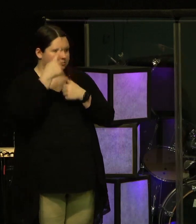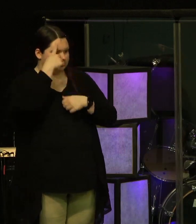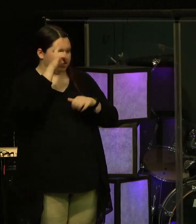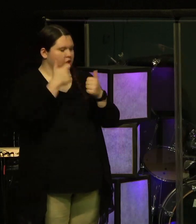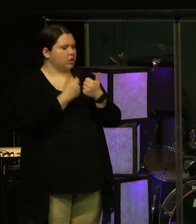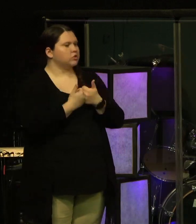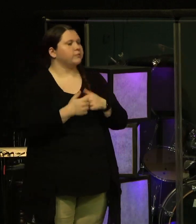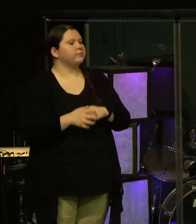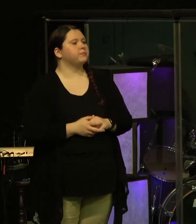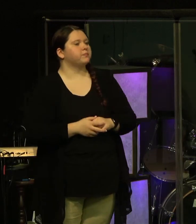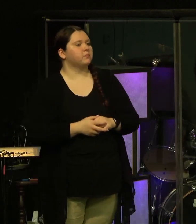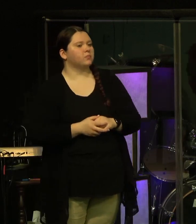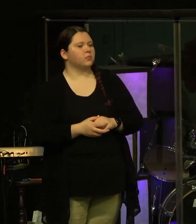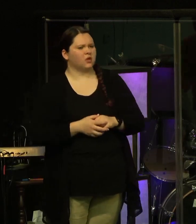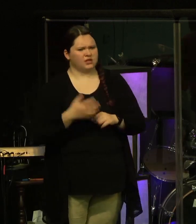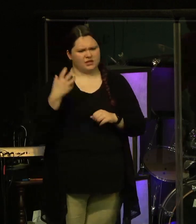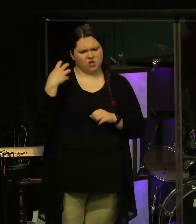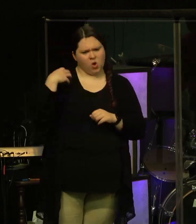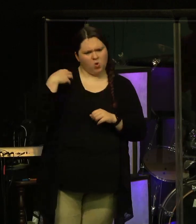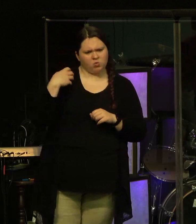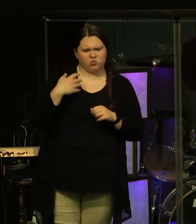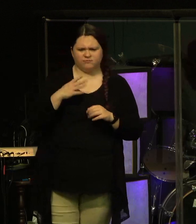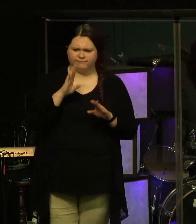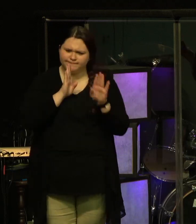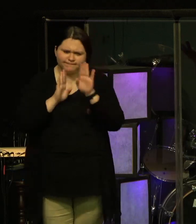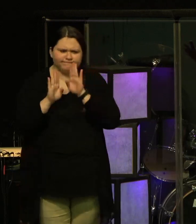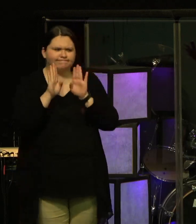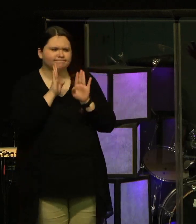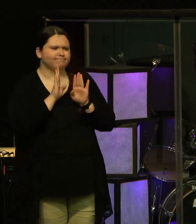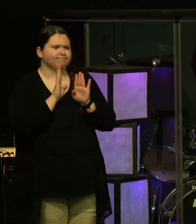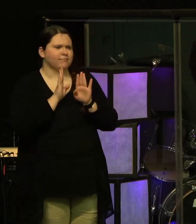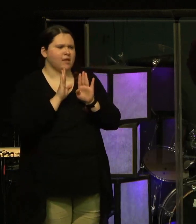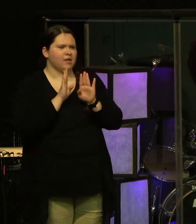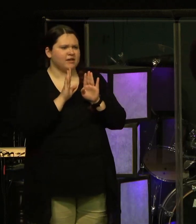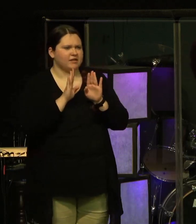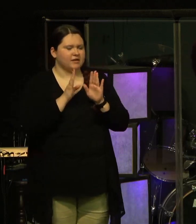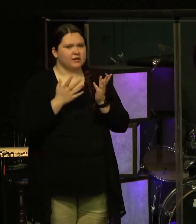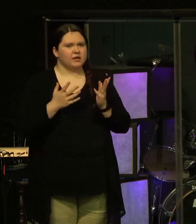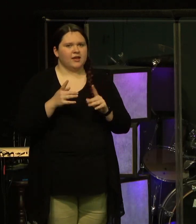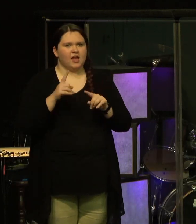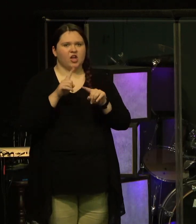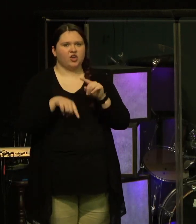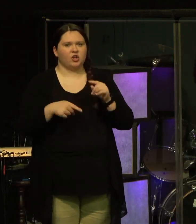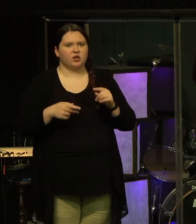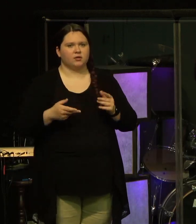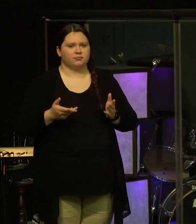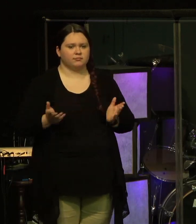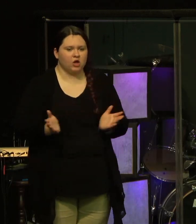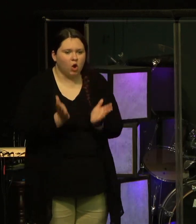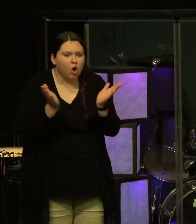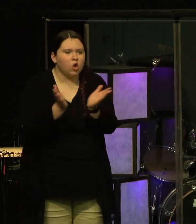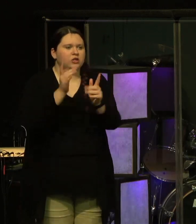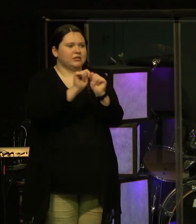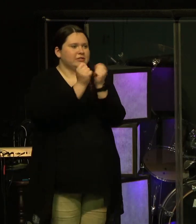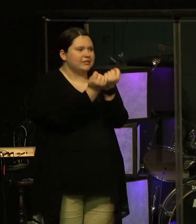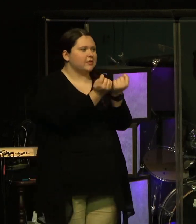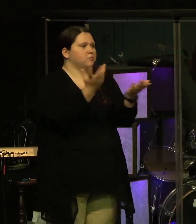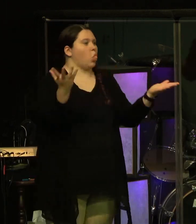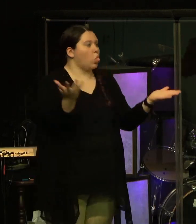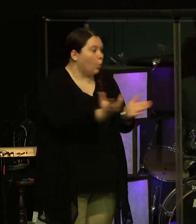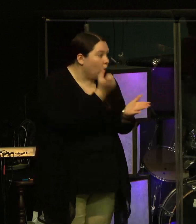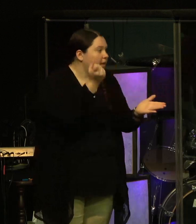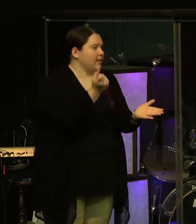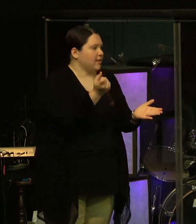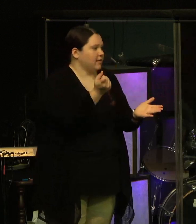soon realized, he was frustrated at first because his team, he couldn't get them motivated to win, to do what